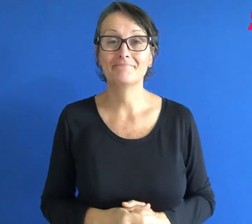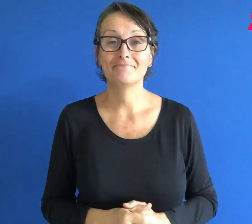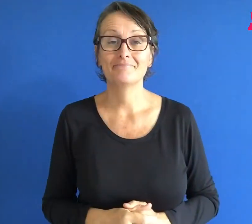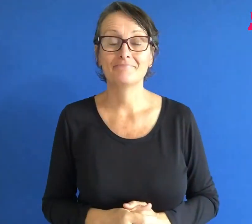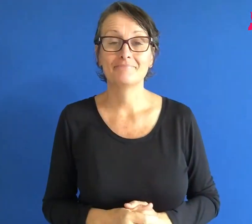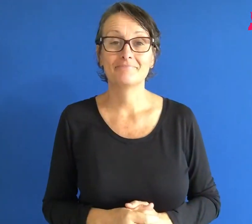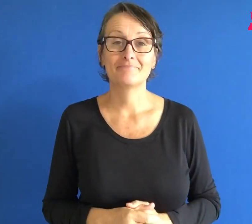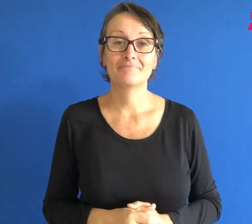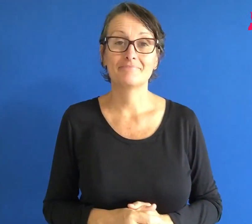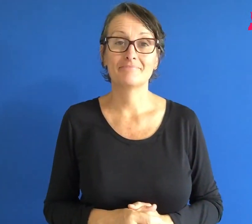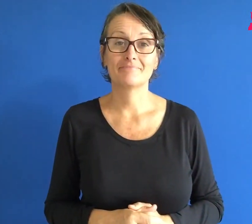I just want to turn my mind off and think.